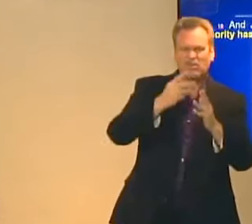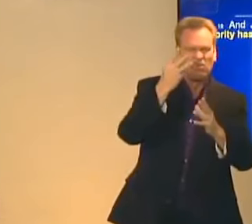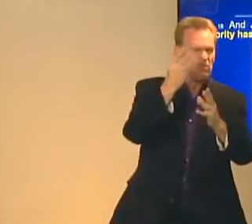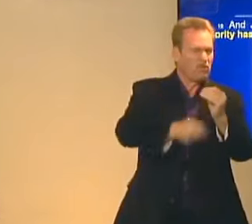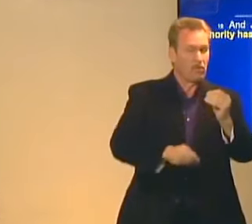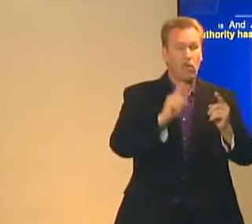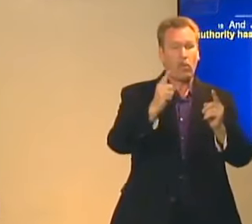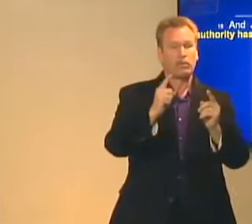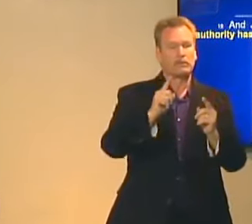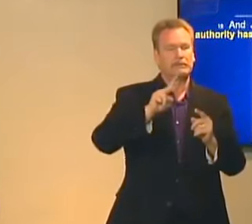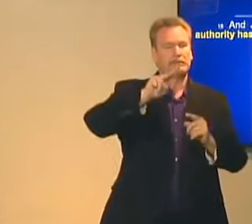in the New Testament